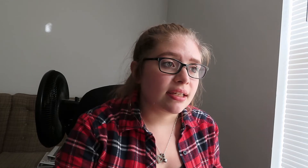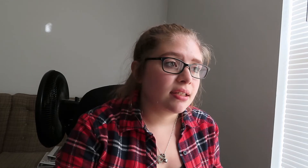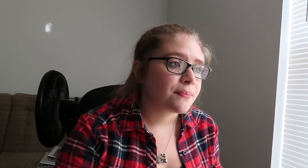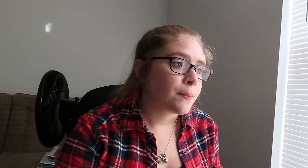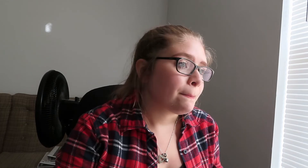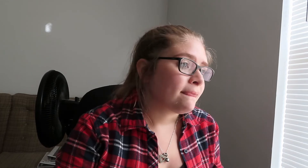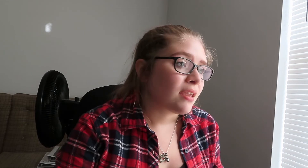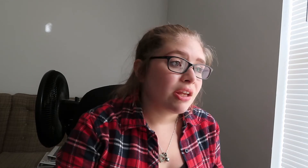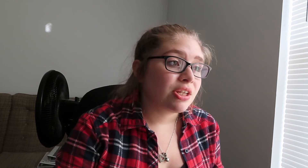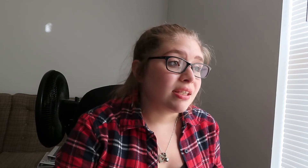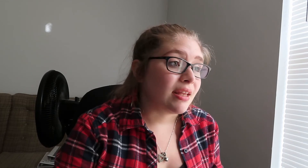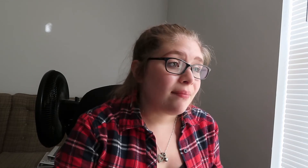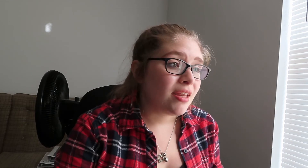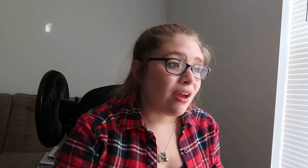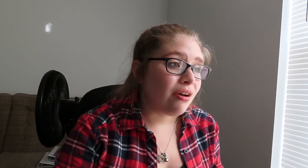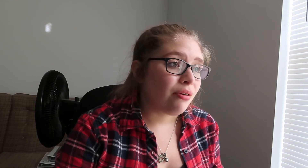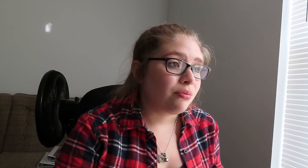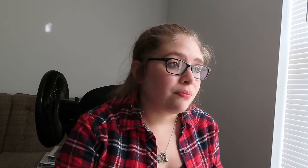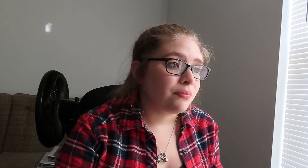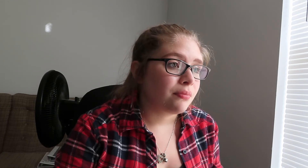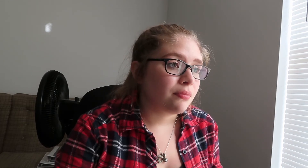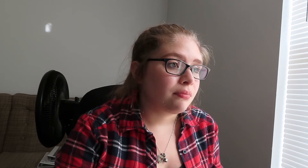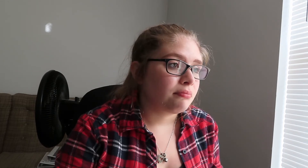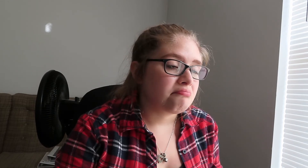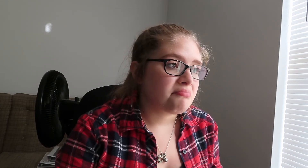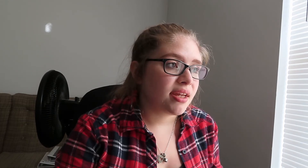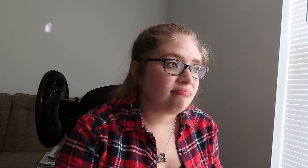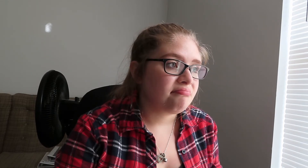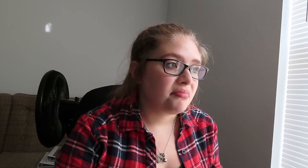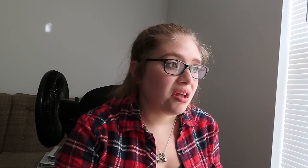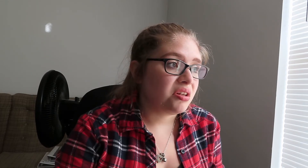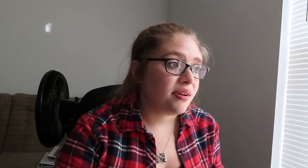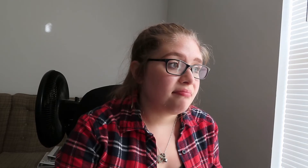just let me know and i'll do it